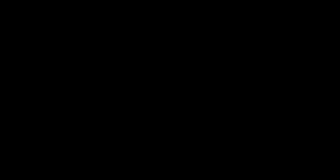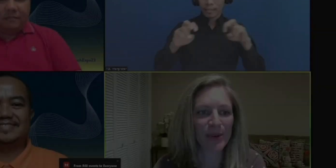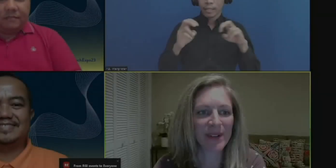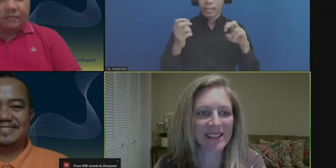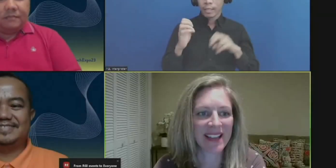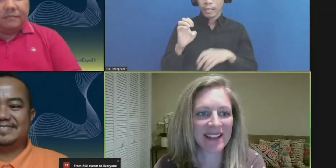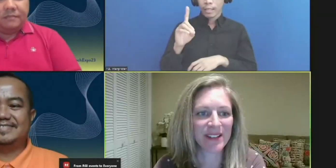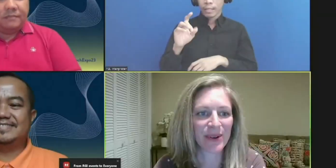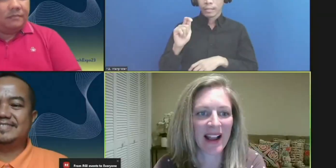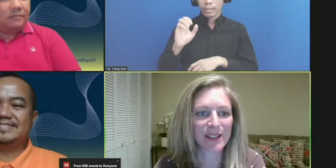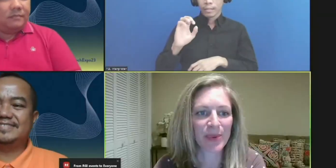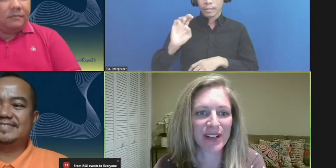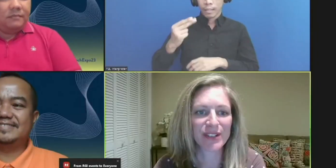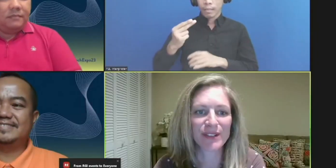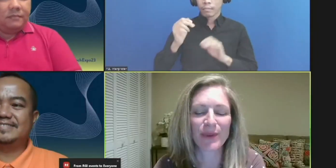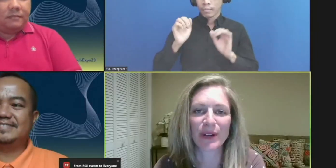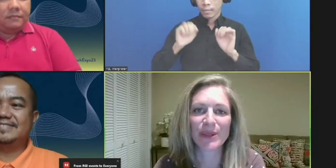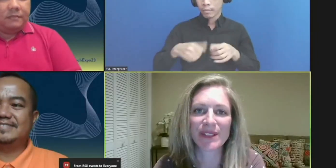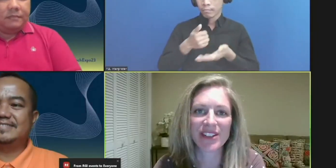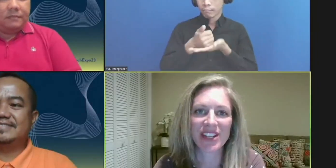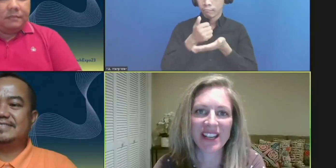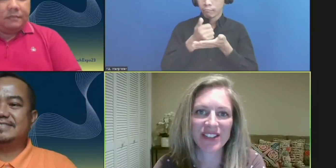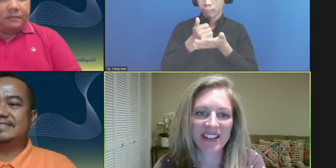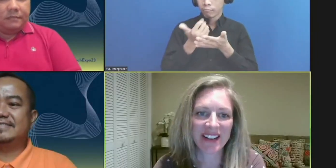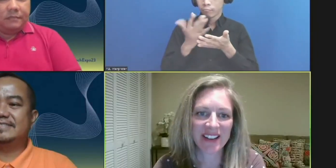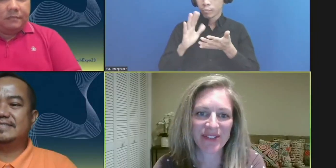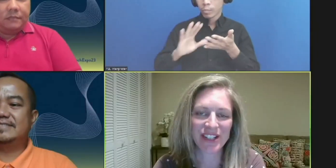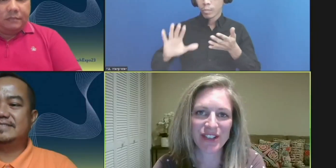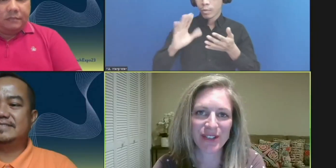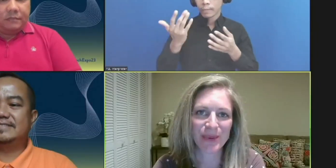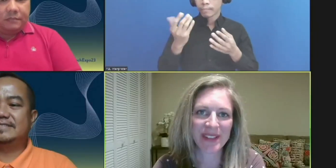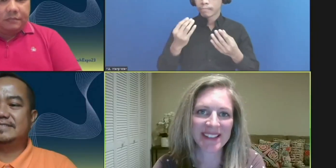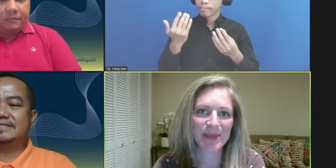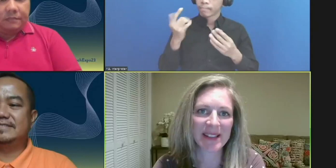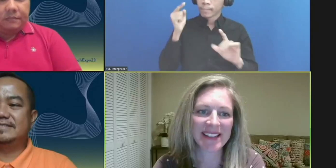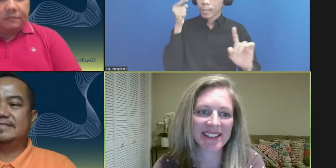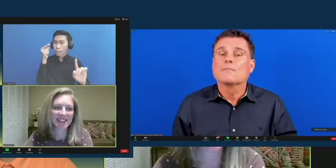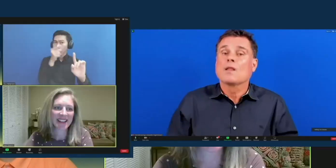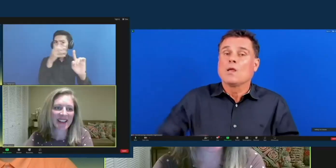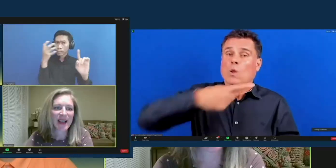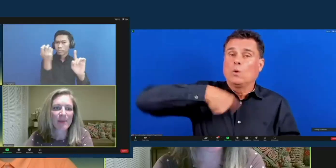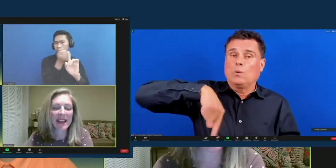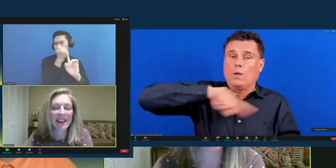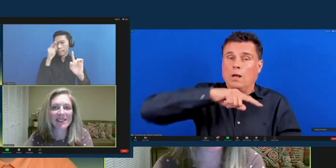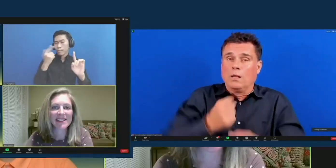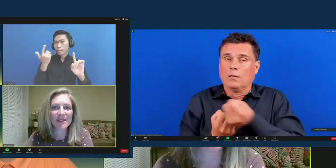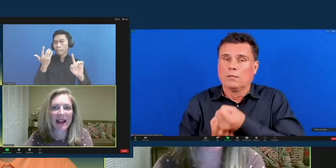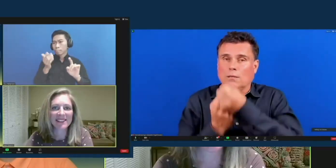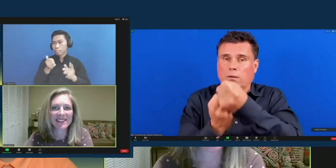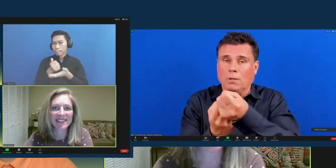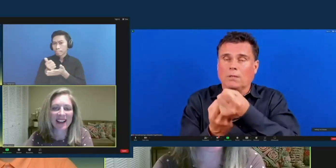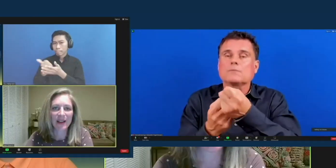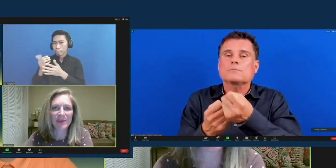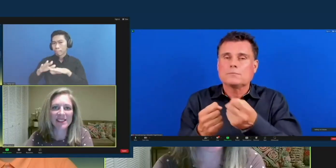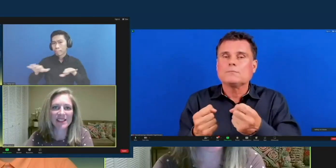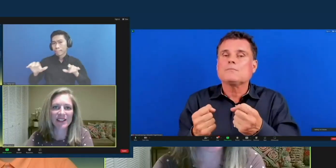Can help you attain your aspirations for inclusive education in reaching children with disabilities. My name is Leah Maxon. I'm a Senior